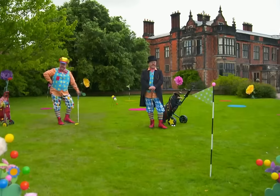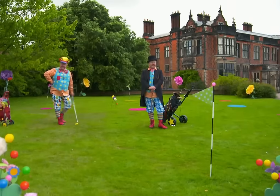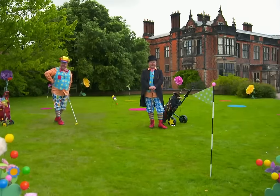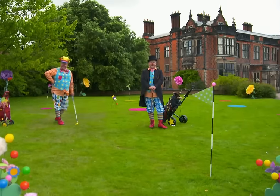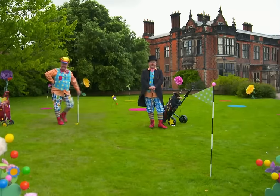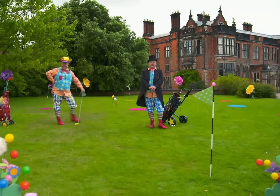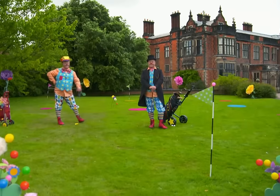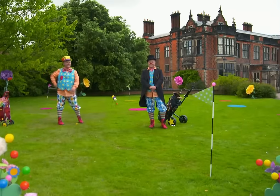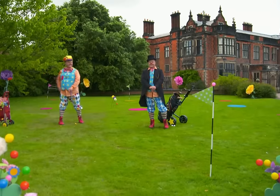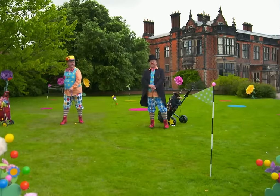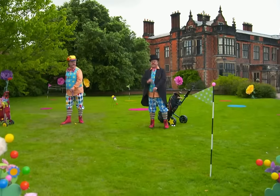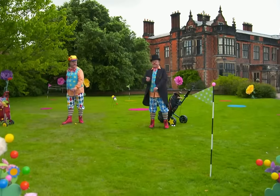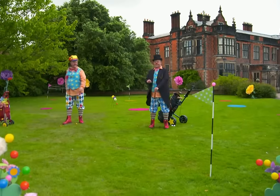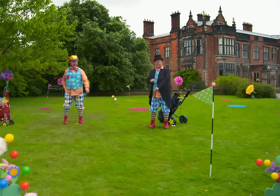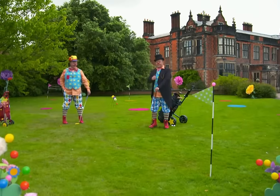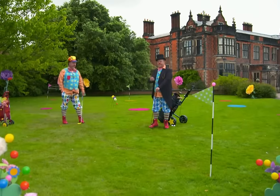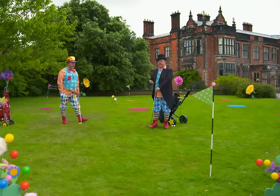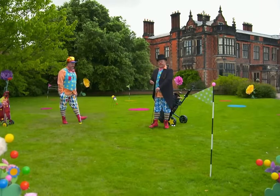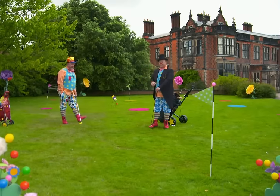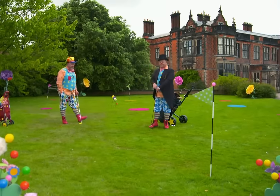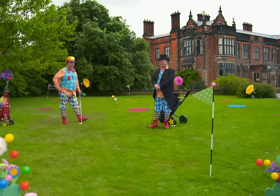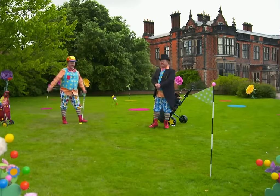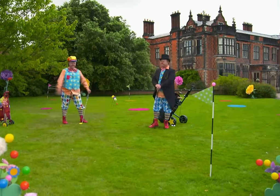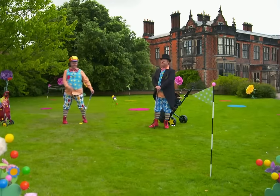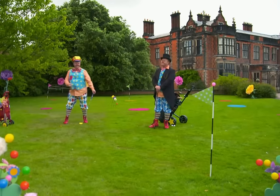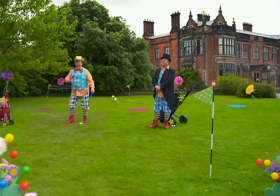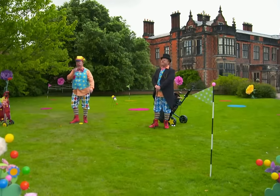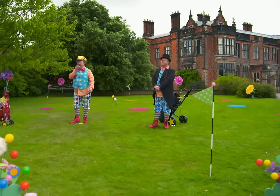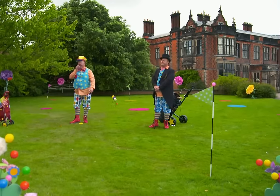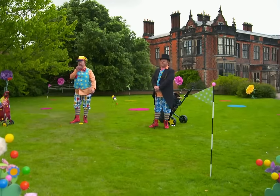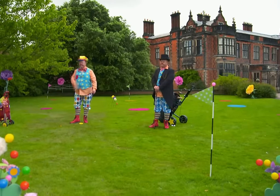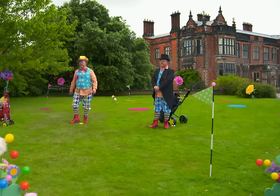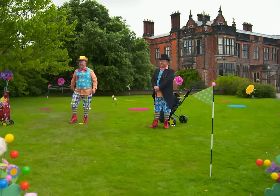All right, Mr. T, it's your turn. Right. Good luck, Mr. Tumble.